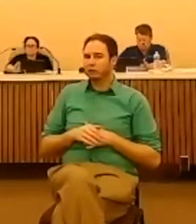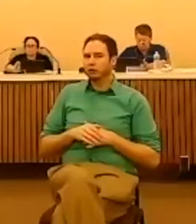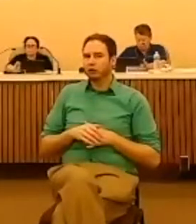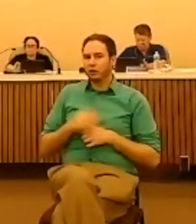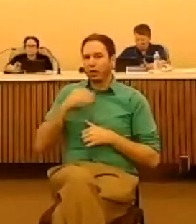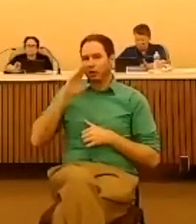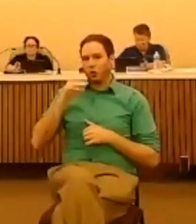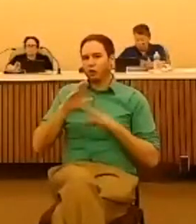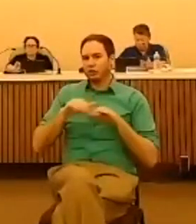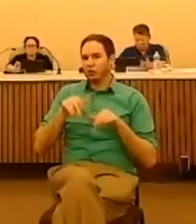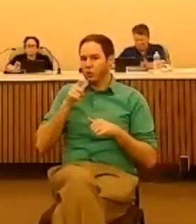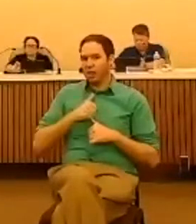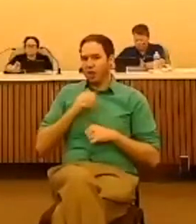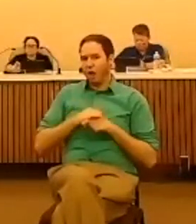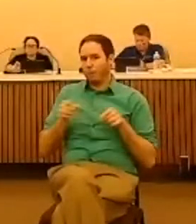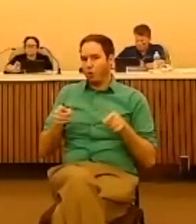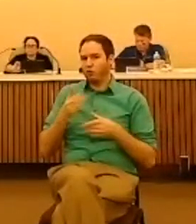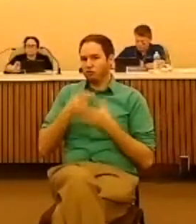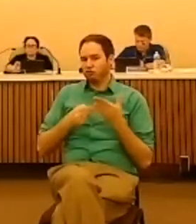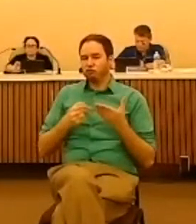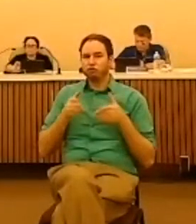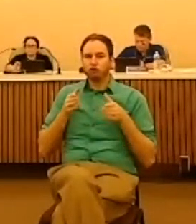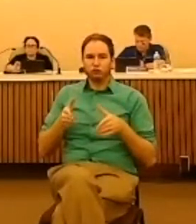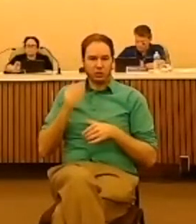there's kids that live on both those streets there.